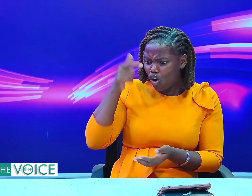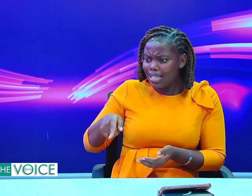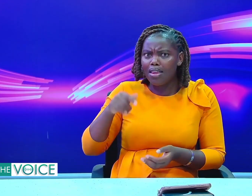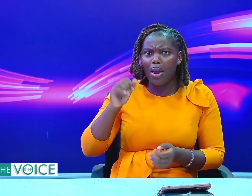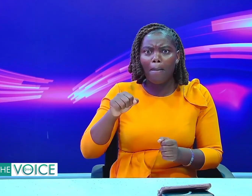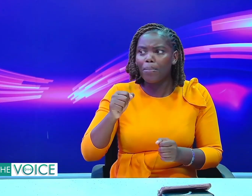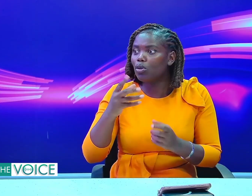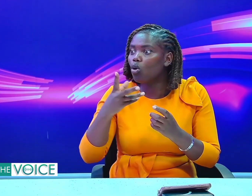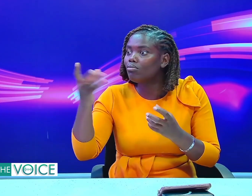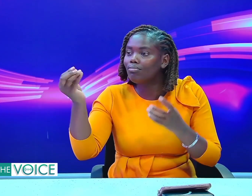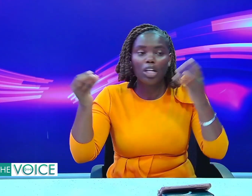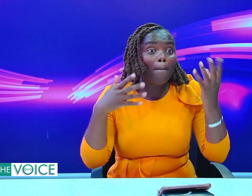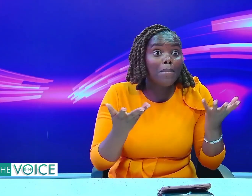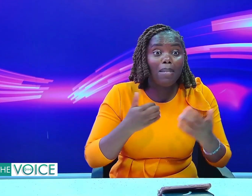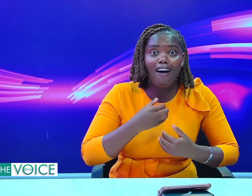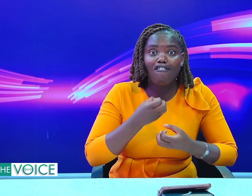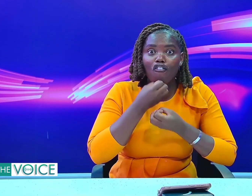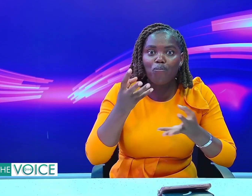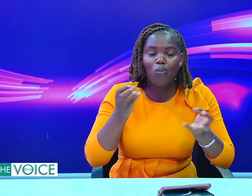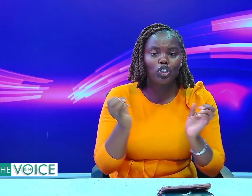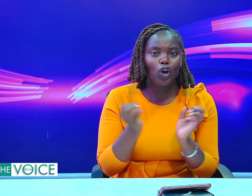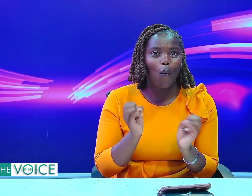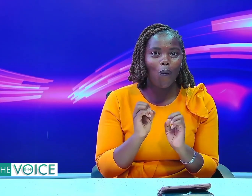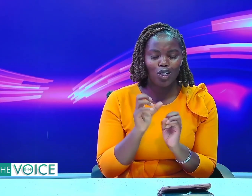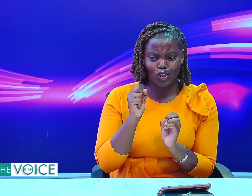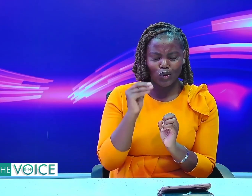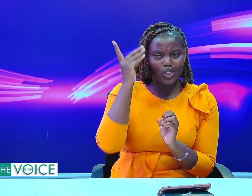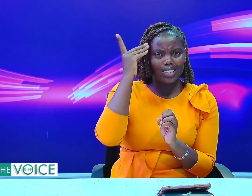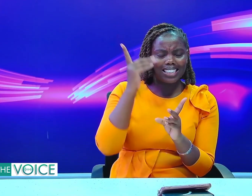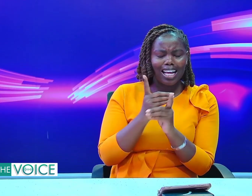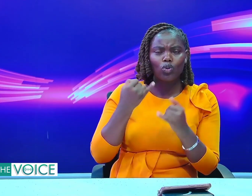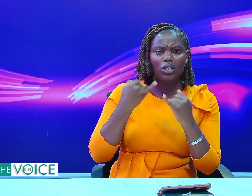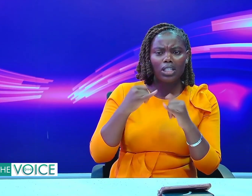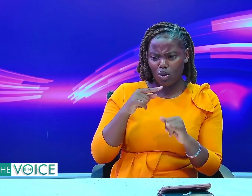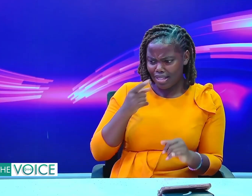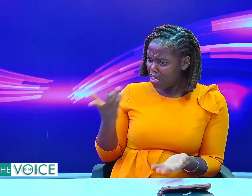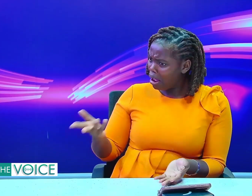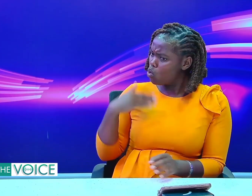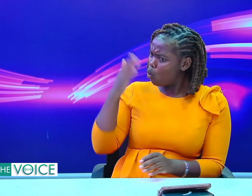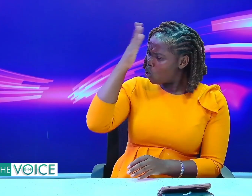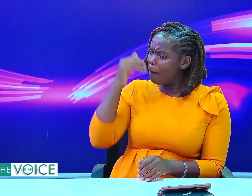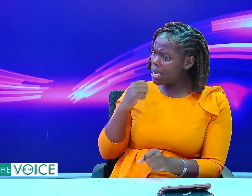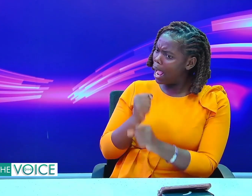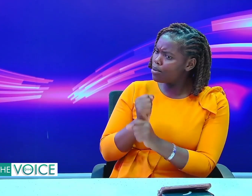you ignore, maybe someone goes somewhere and they're trying to get information, but they're not able to get